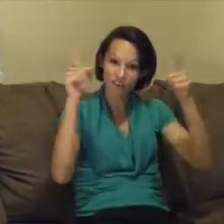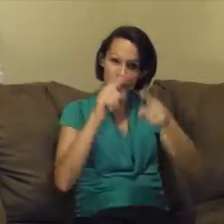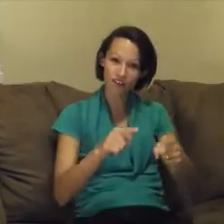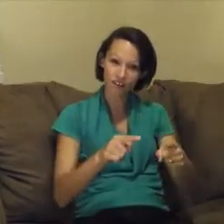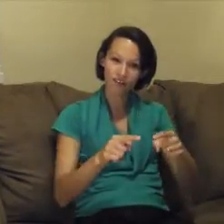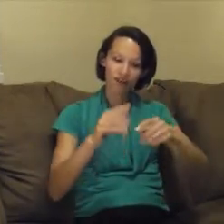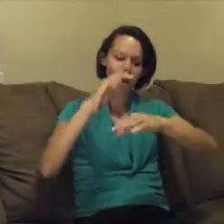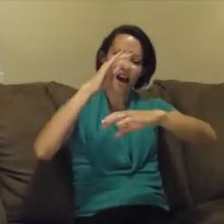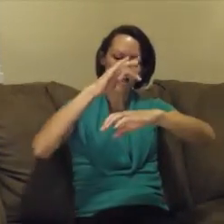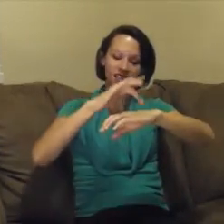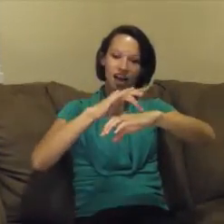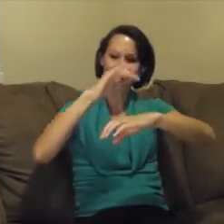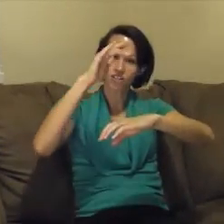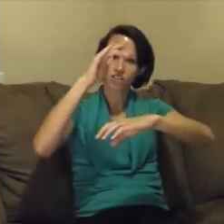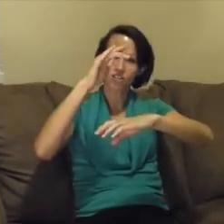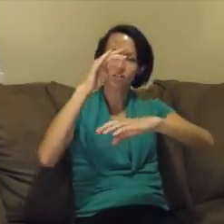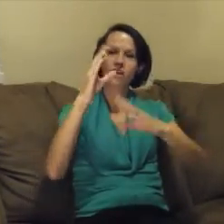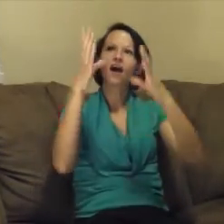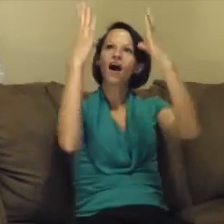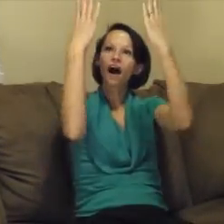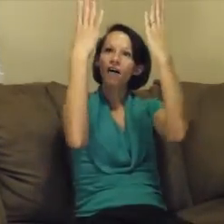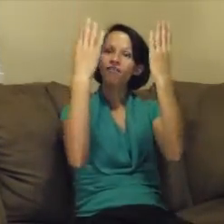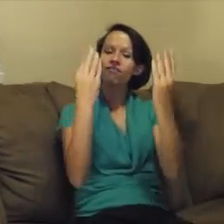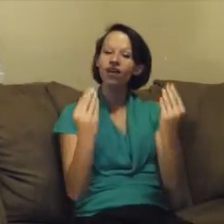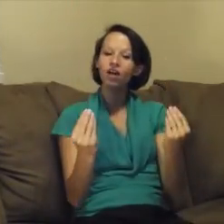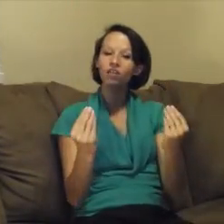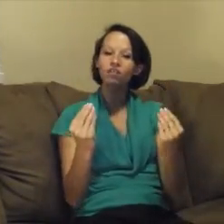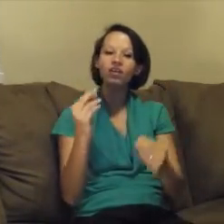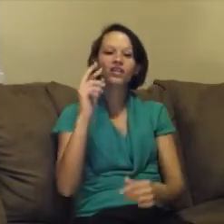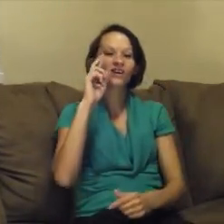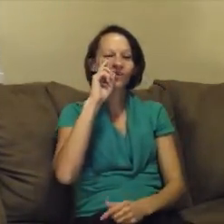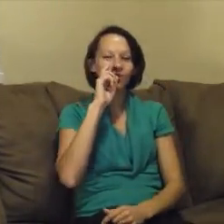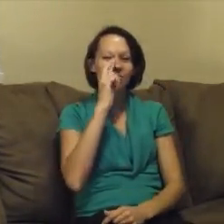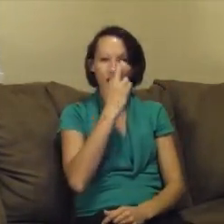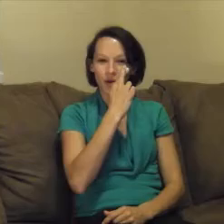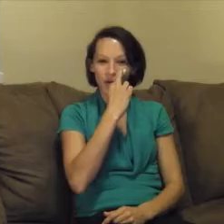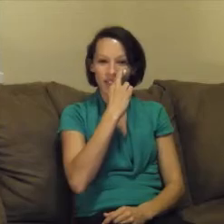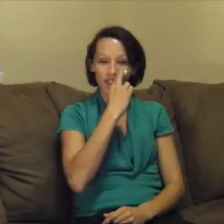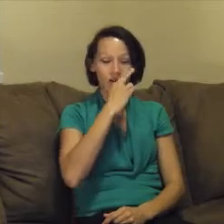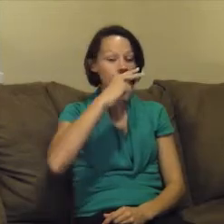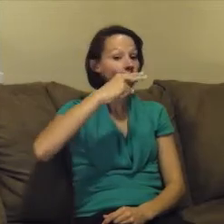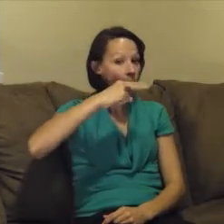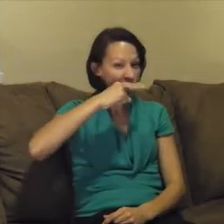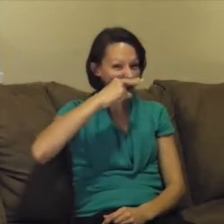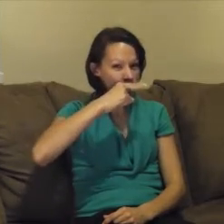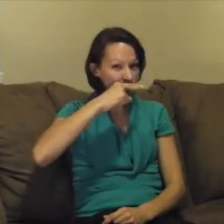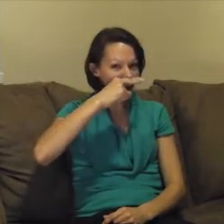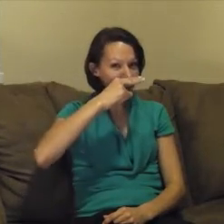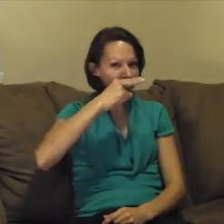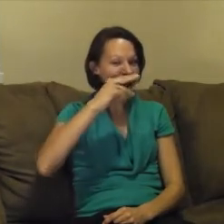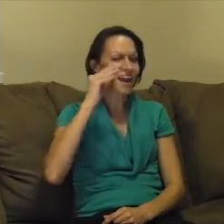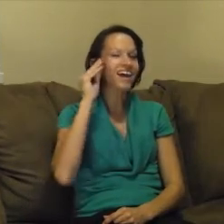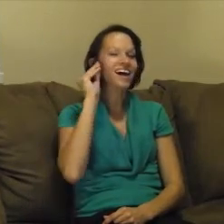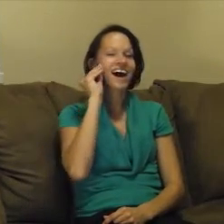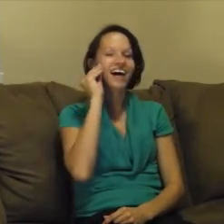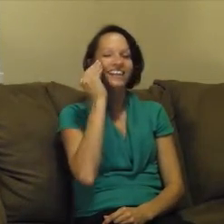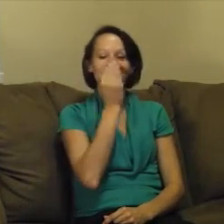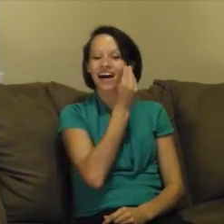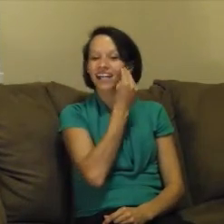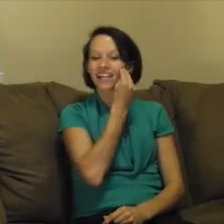Whenever I touch a velvet rose or walk by a